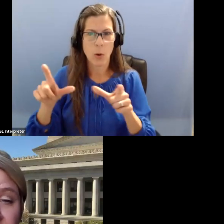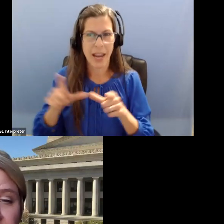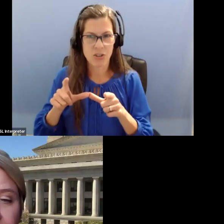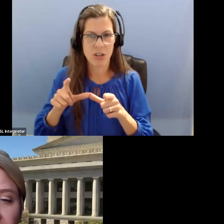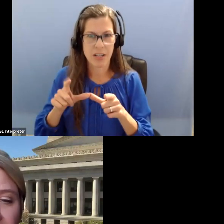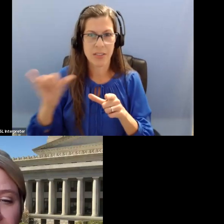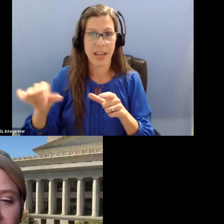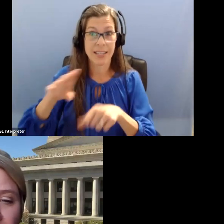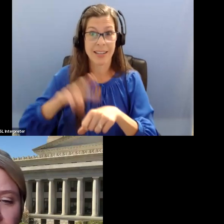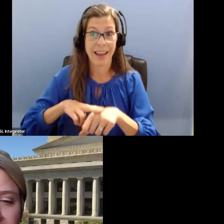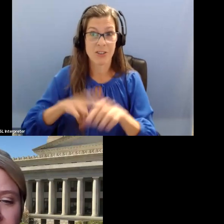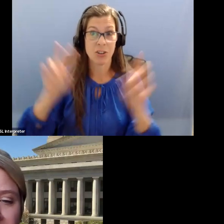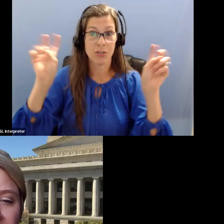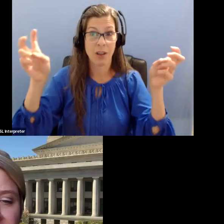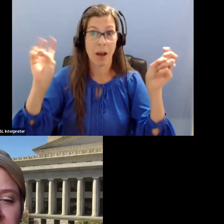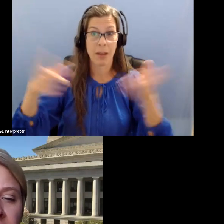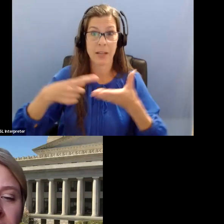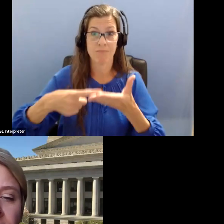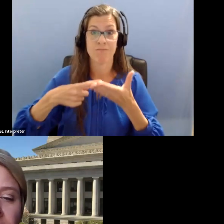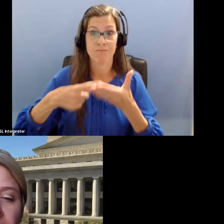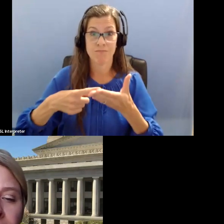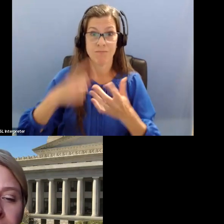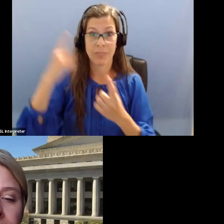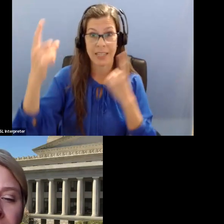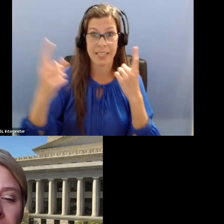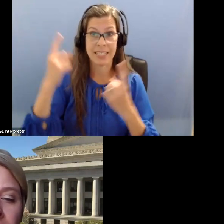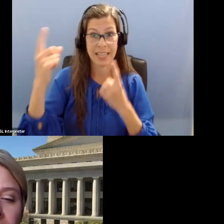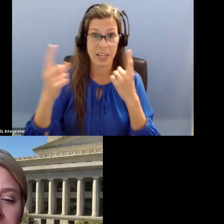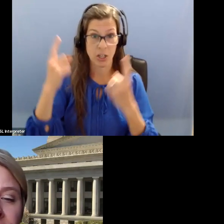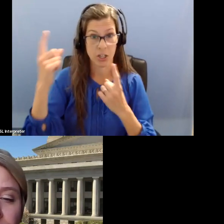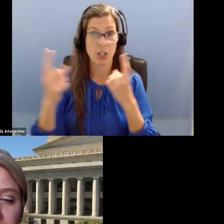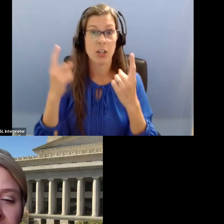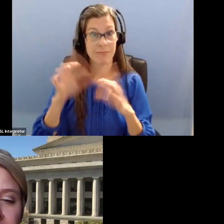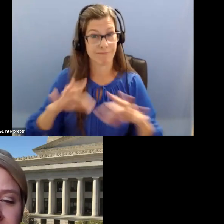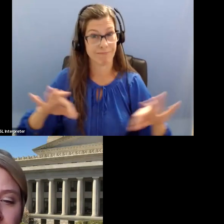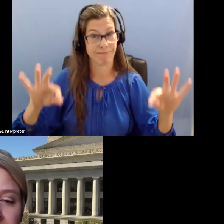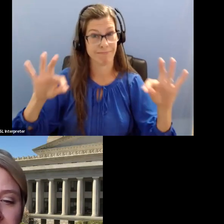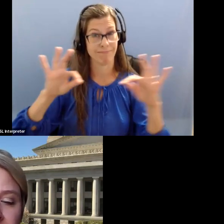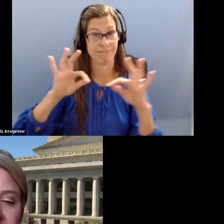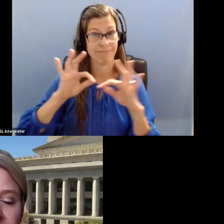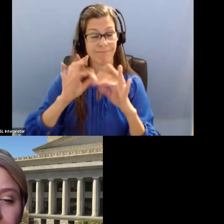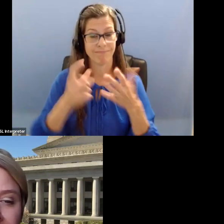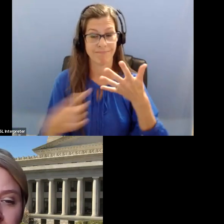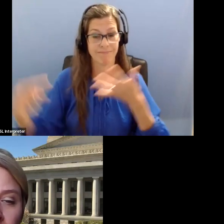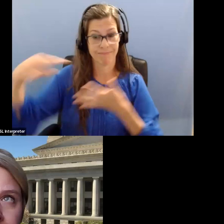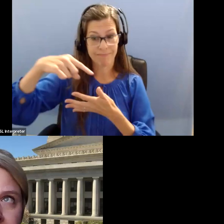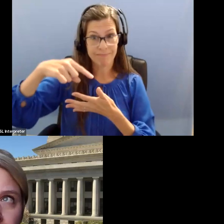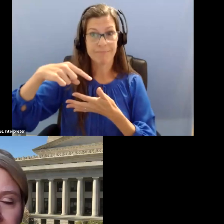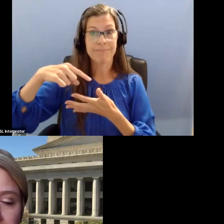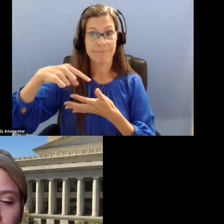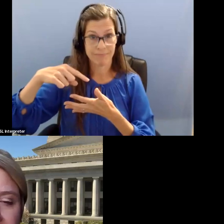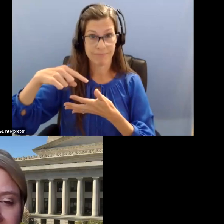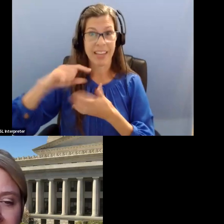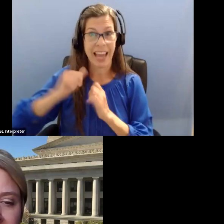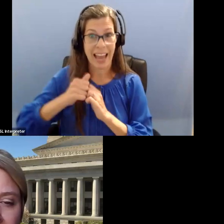a national topic right now, one that's being considered at the Vibrant level as well in terms of their platform. So